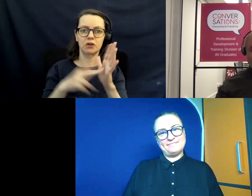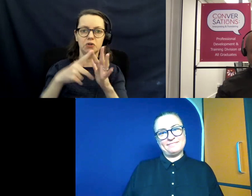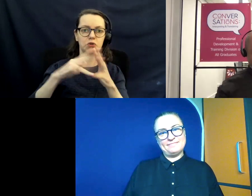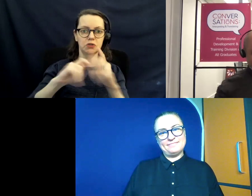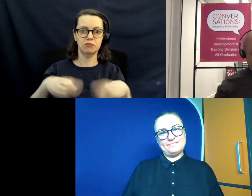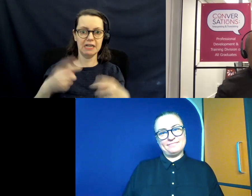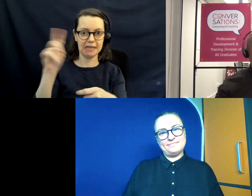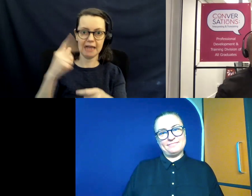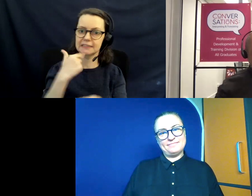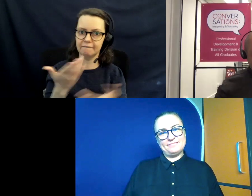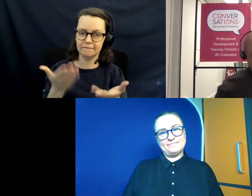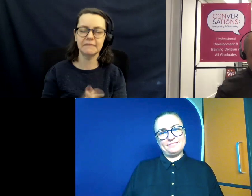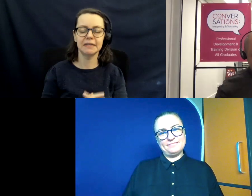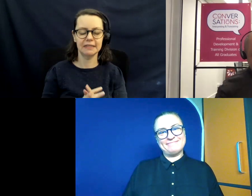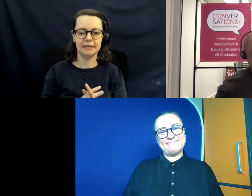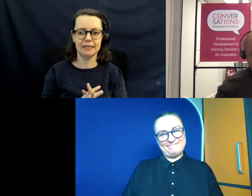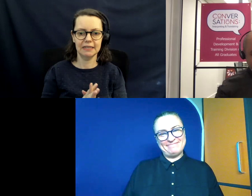today.